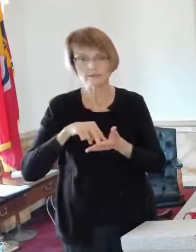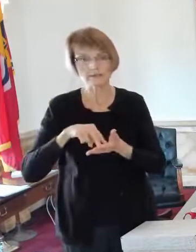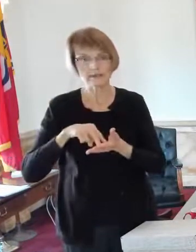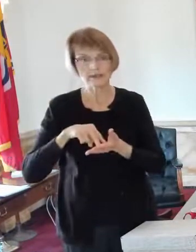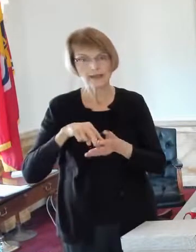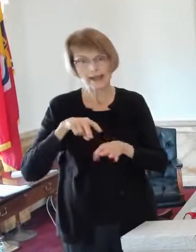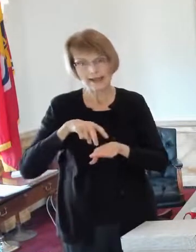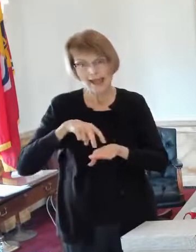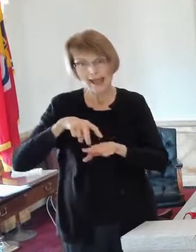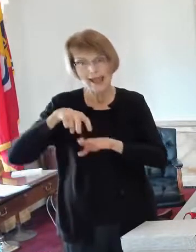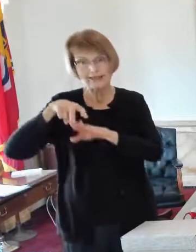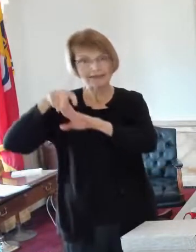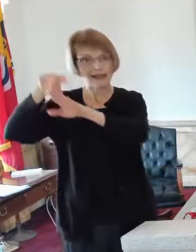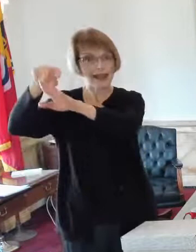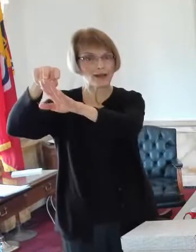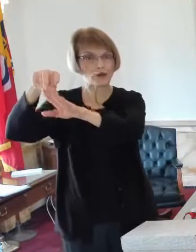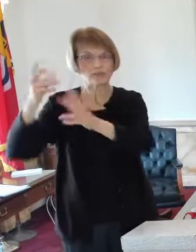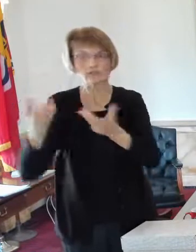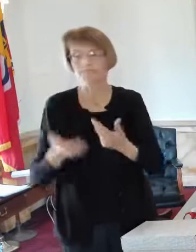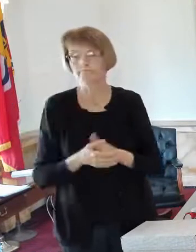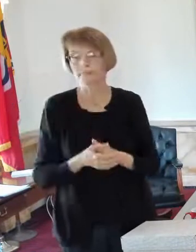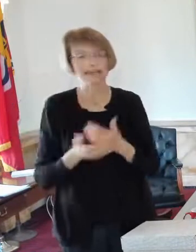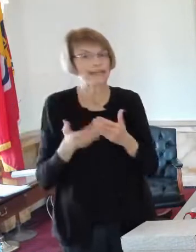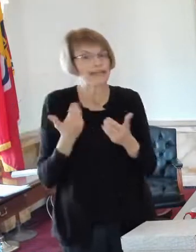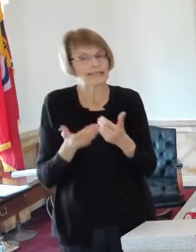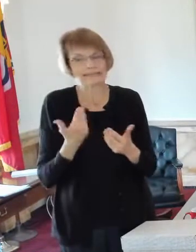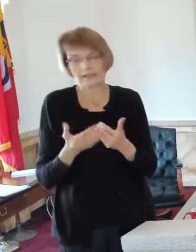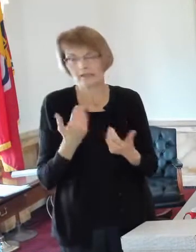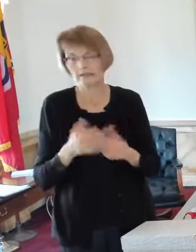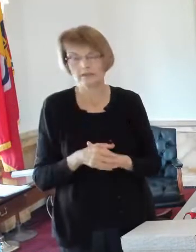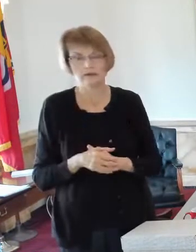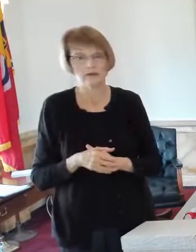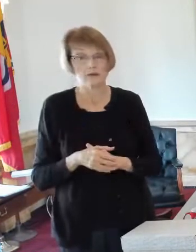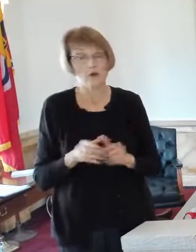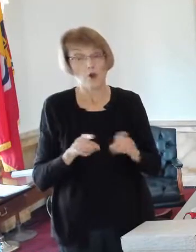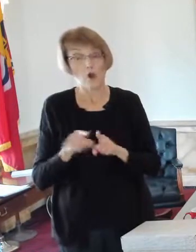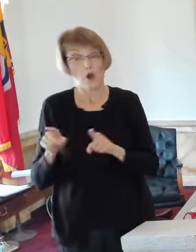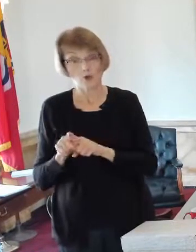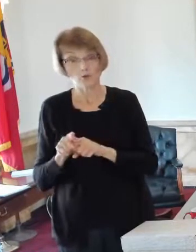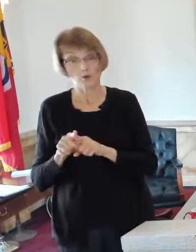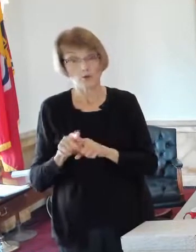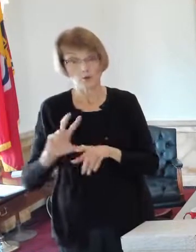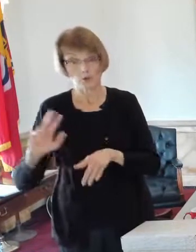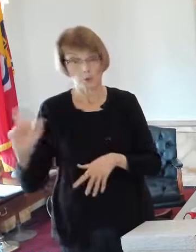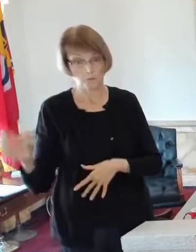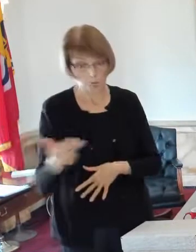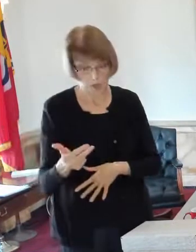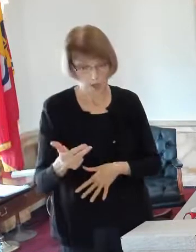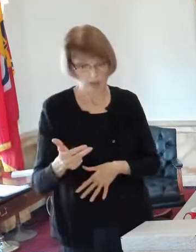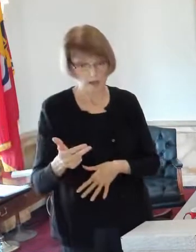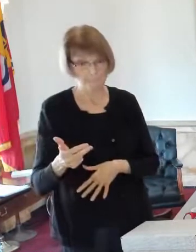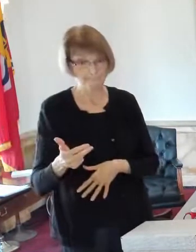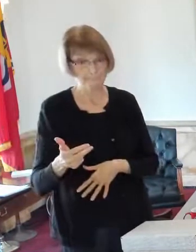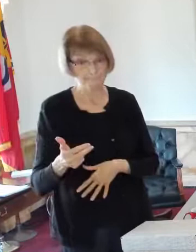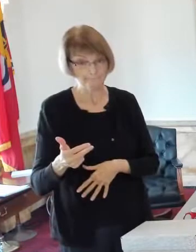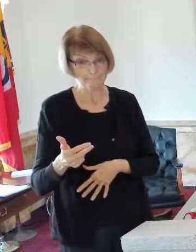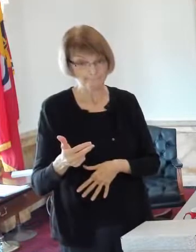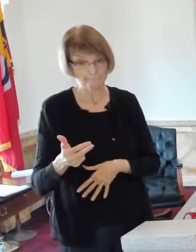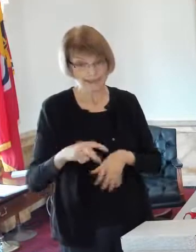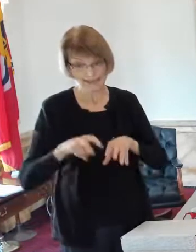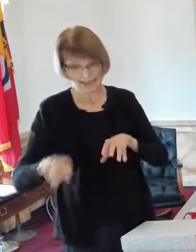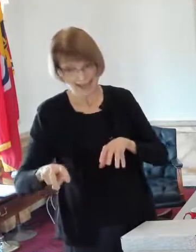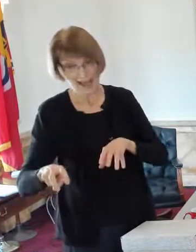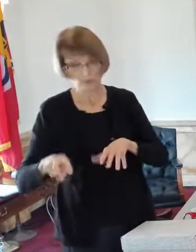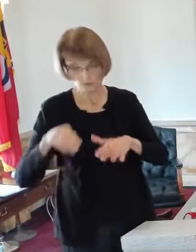It's quite easy for folks there. You can also drop people off or get out with people right there at the curb. There's